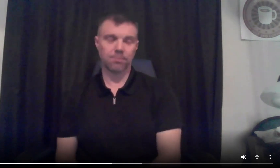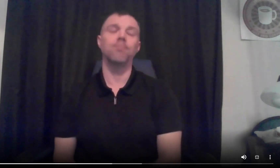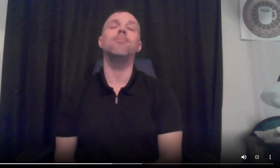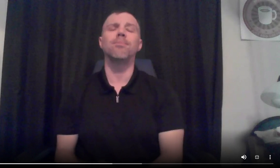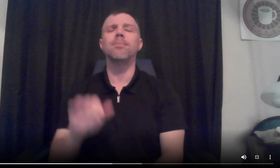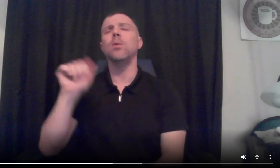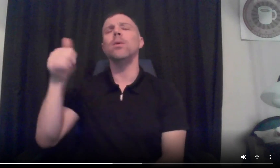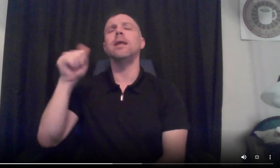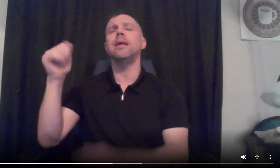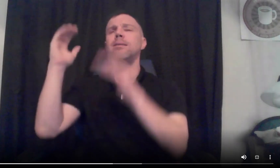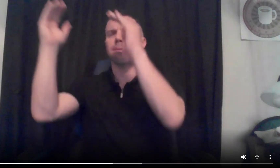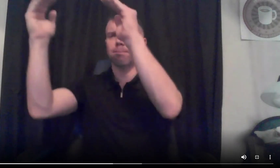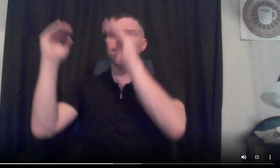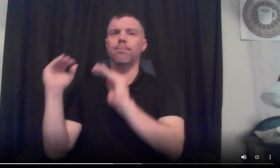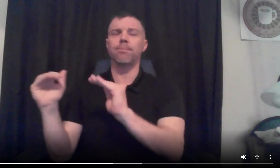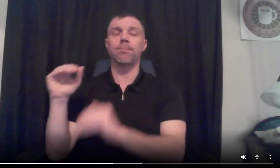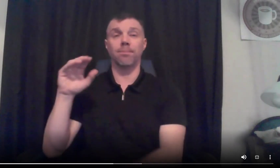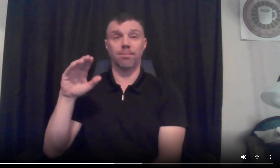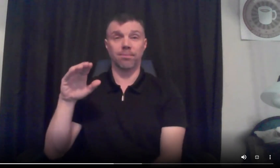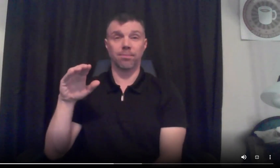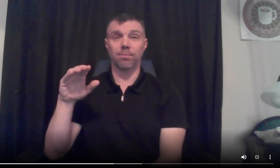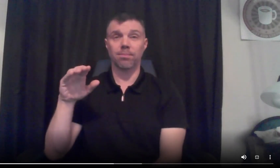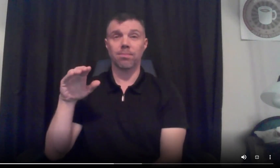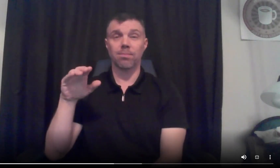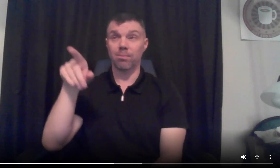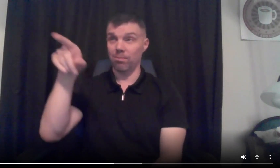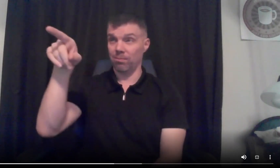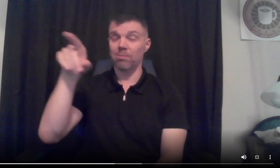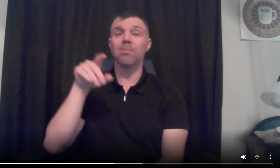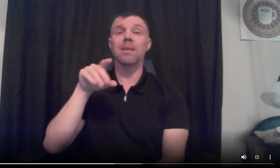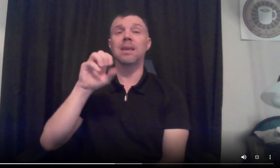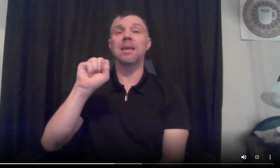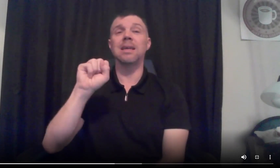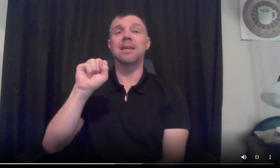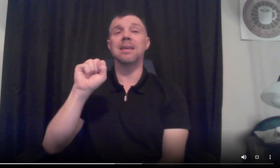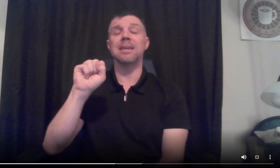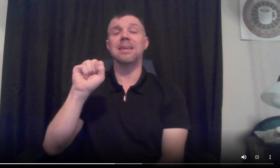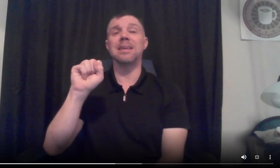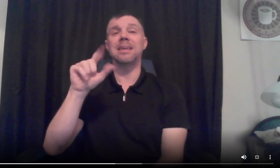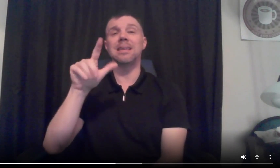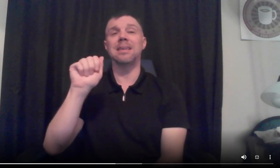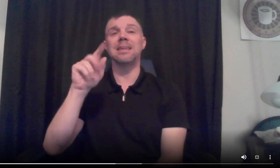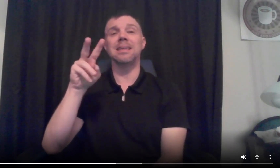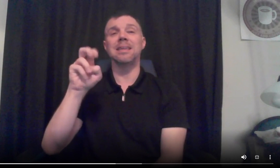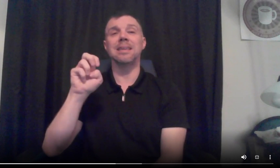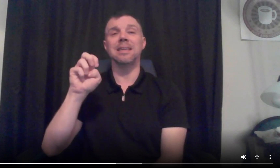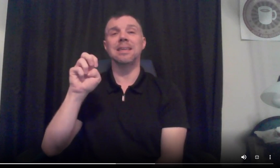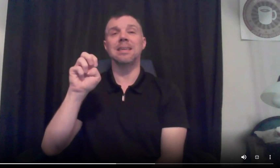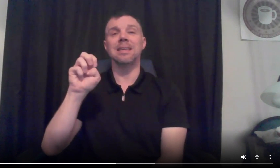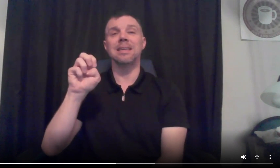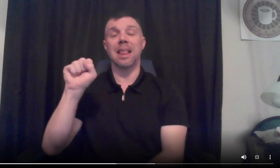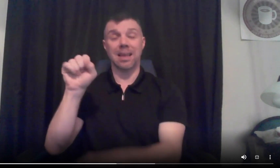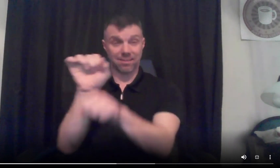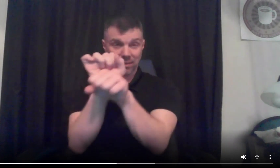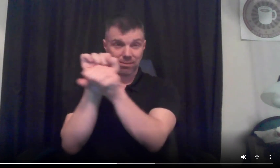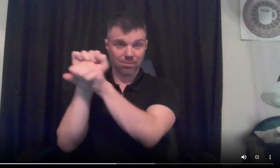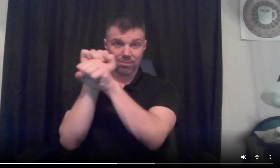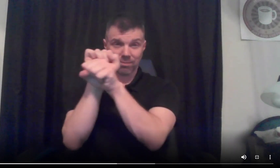the plantations. That's correct. What else did they grow on the plantations? What else did they